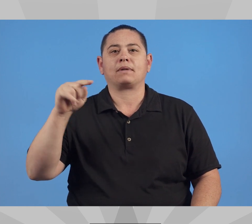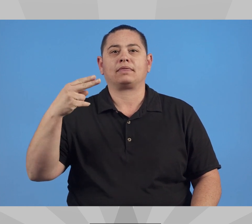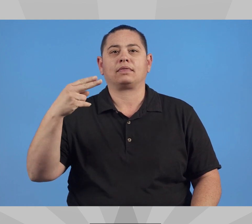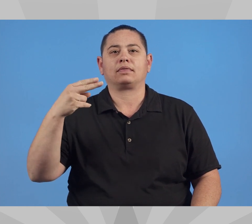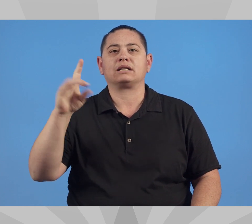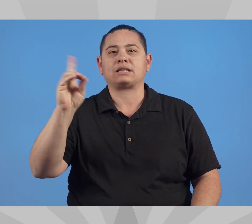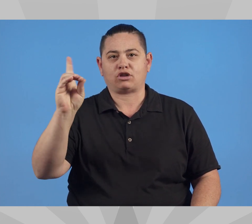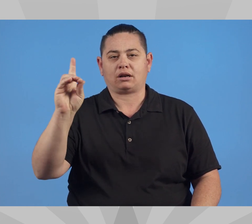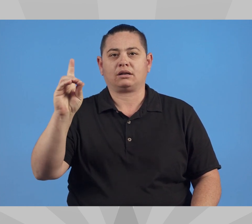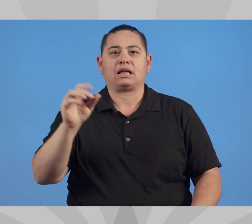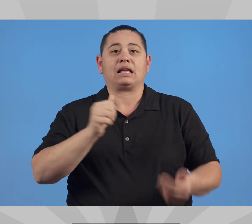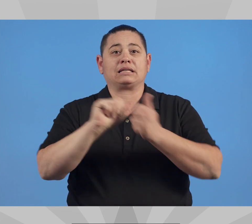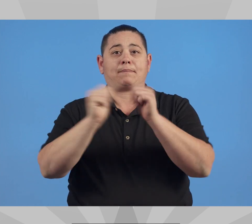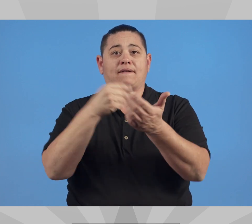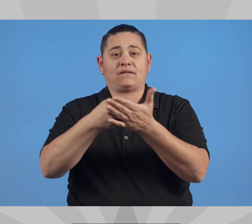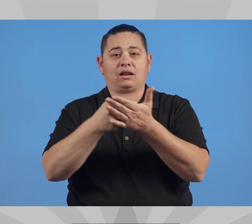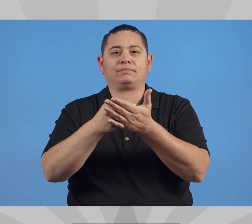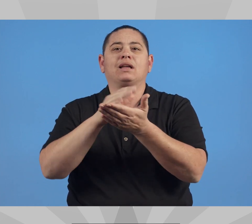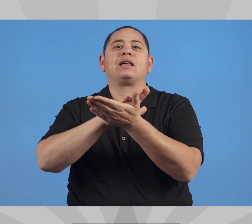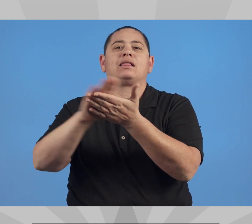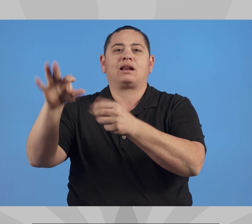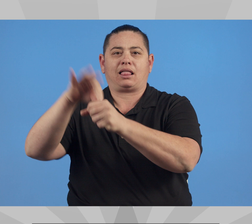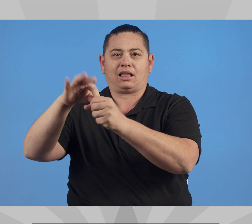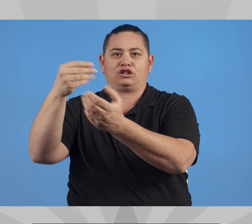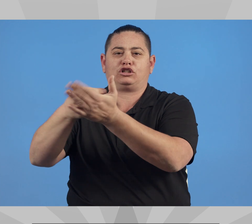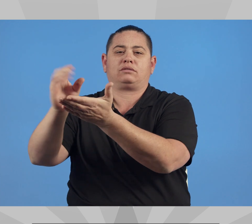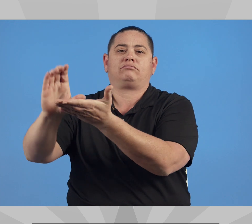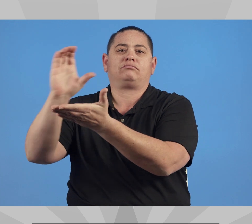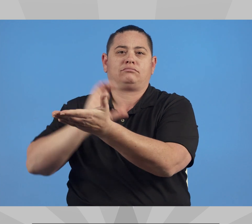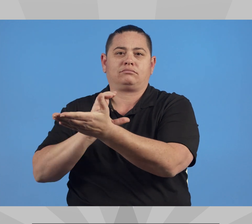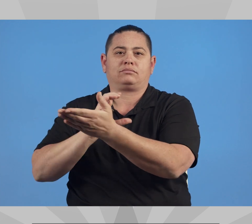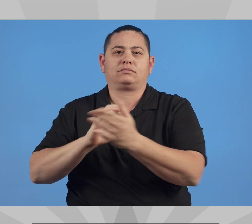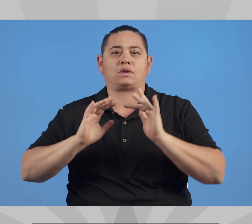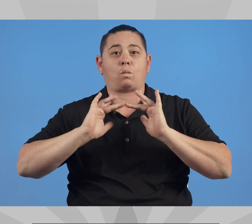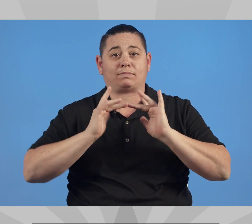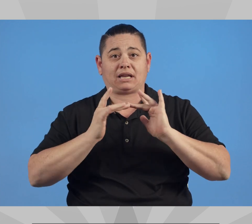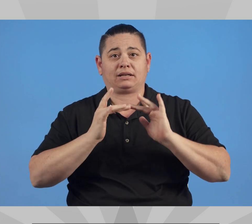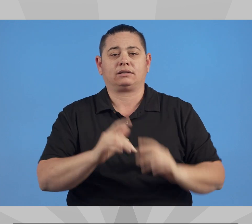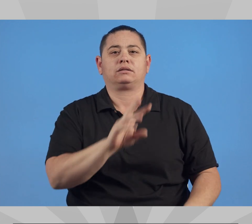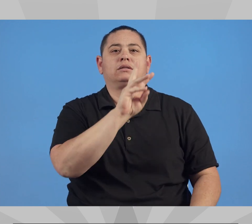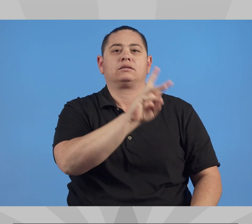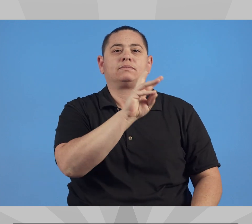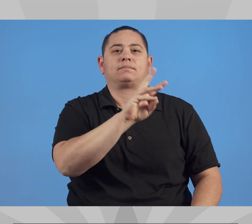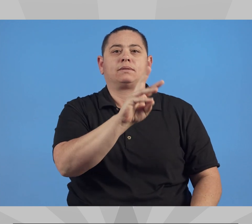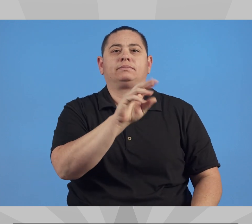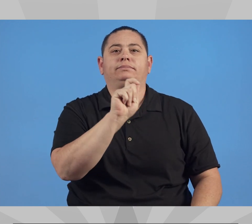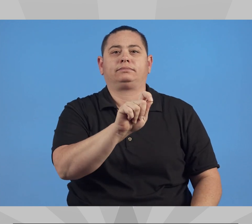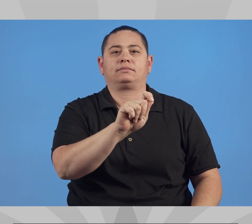Alan Smith. Party Democratic. Campaign funding participating.